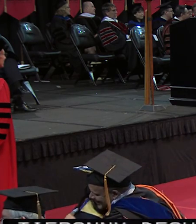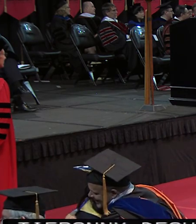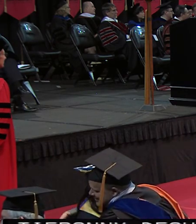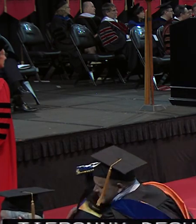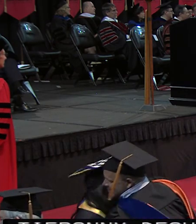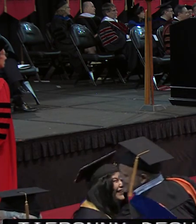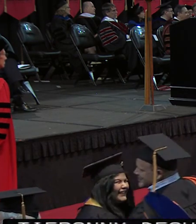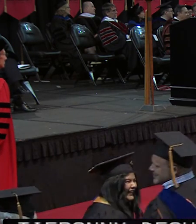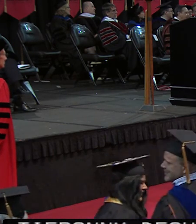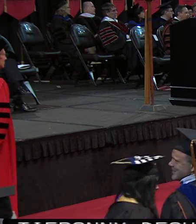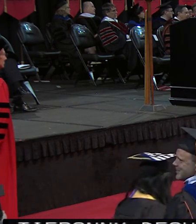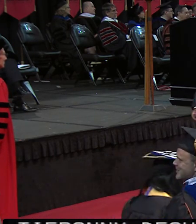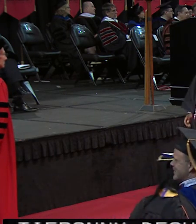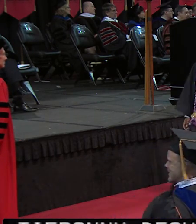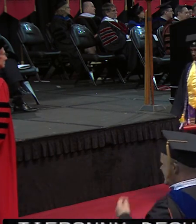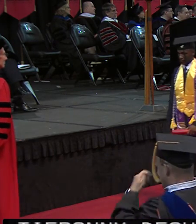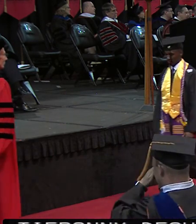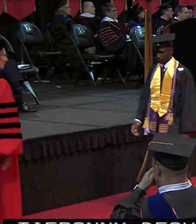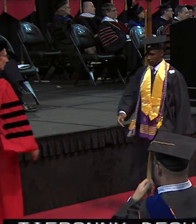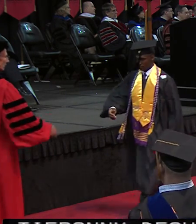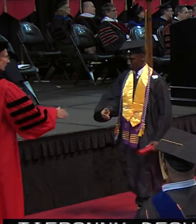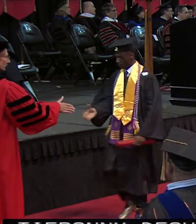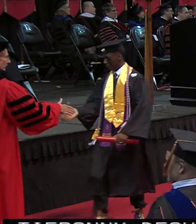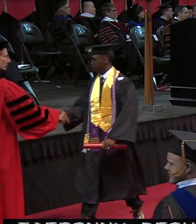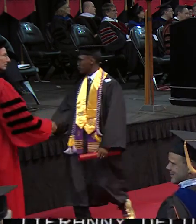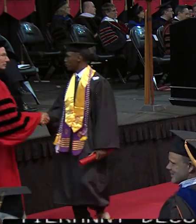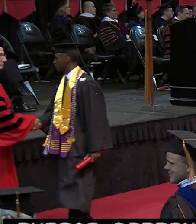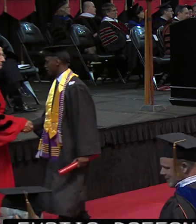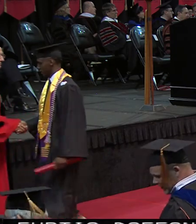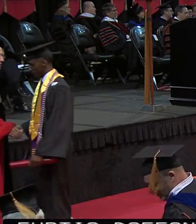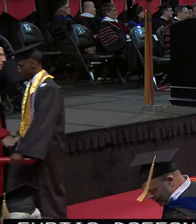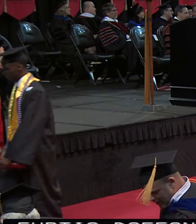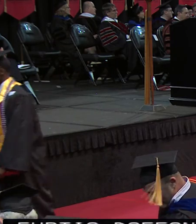Carly Michelle Getches.